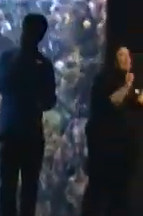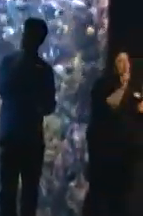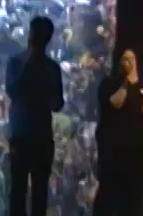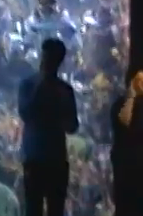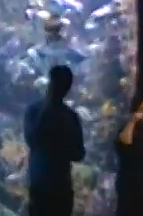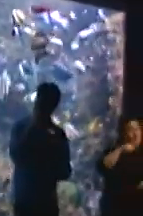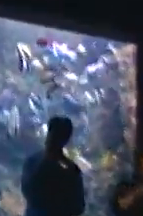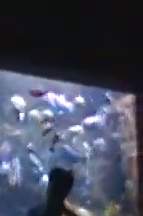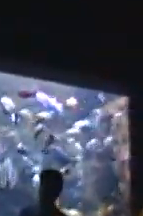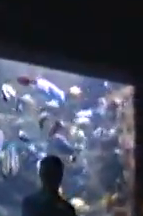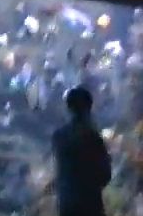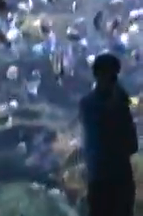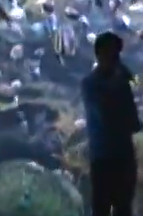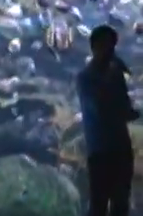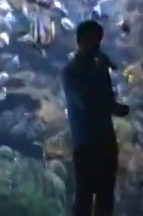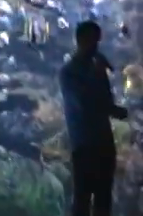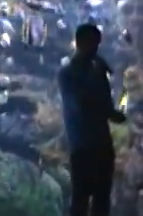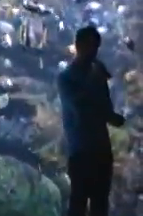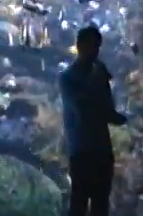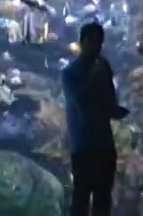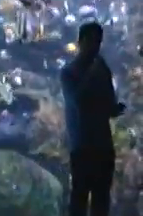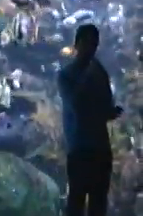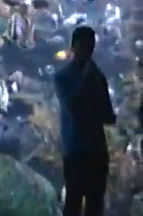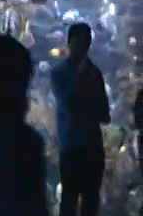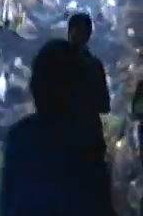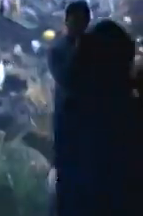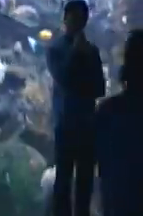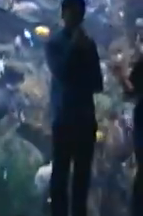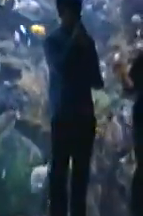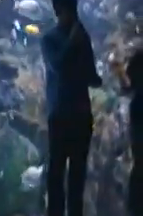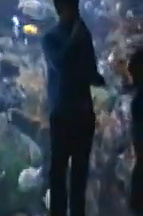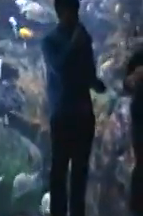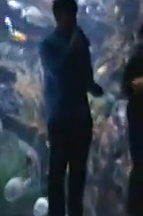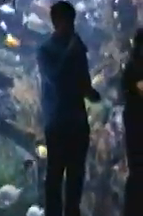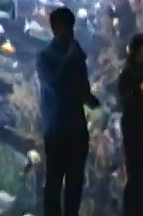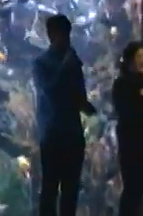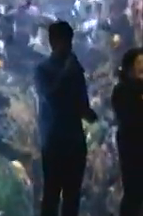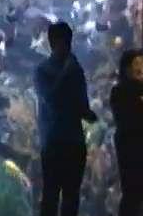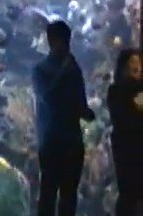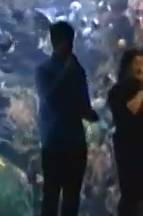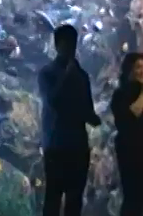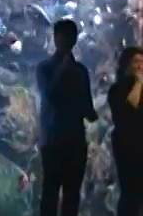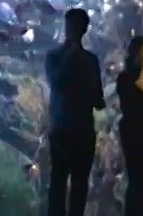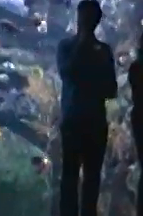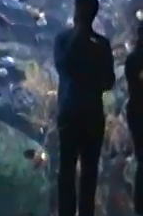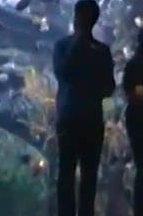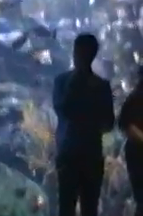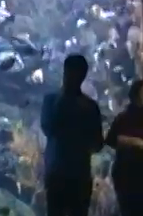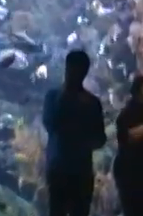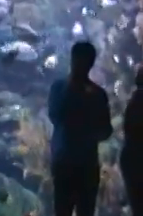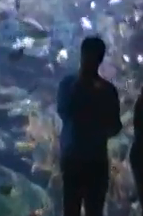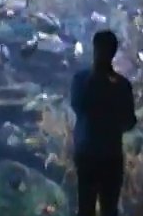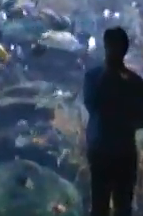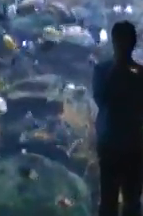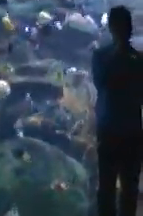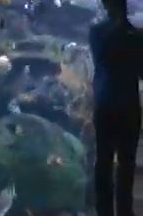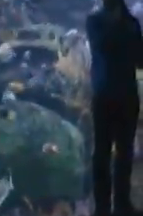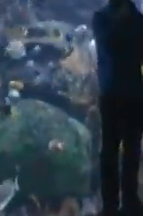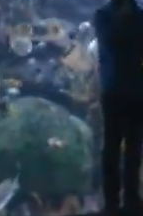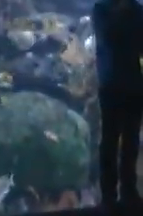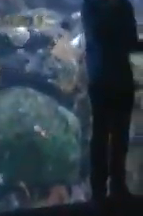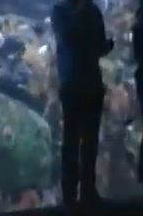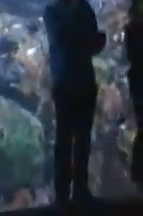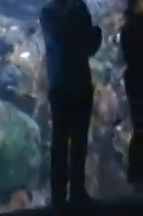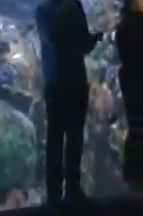Now, this is a recreation of the sorts of habitats you would find in the Indo-Pacific region of the world. So that would be places like